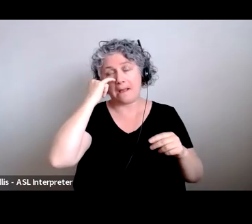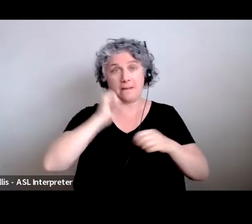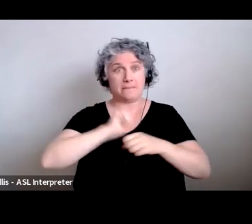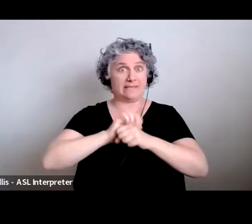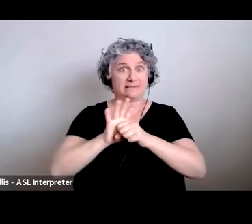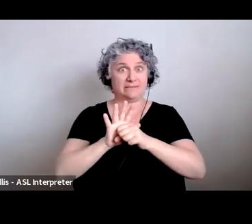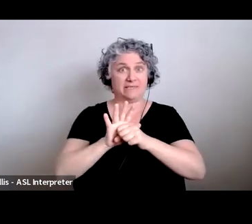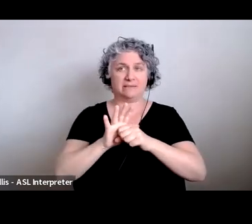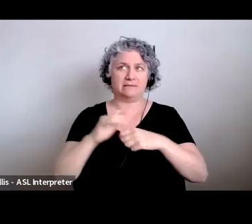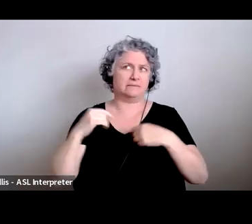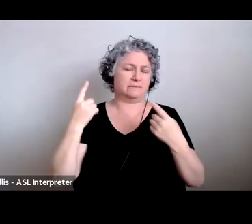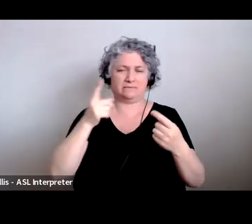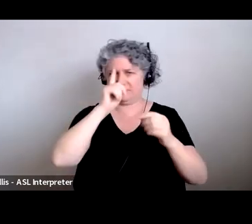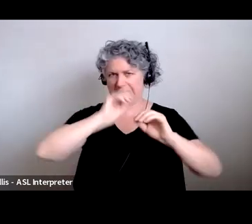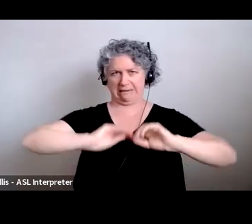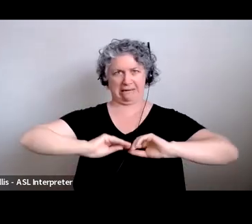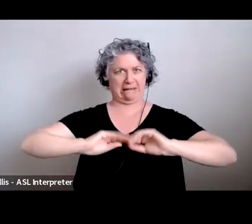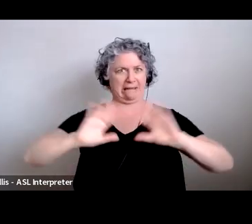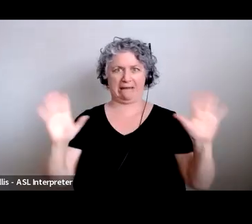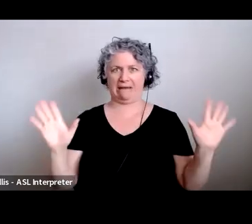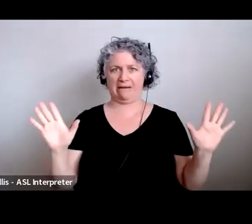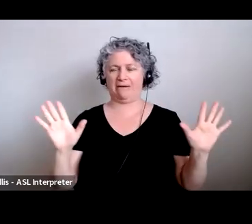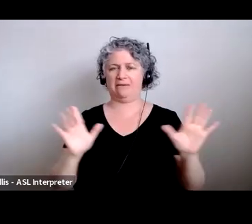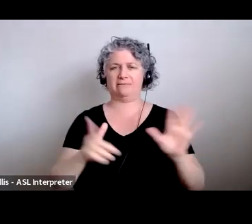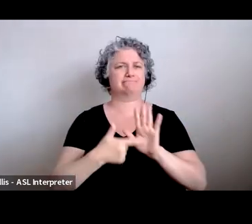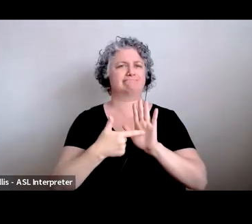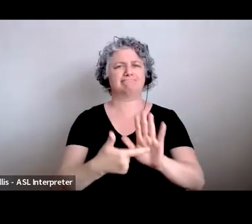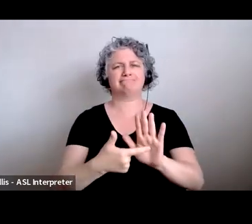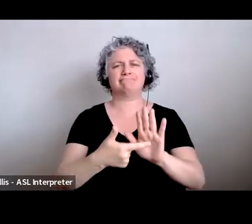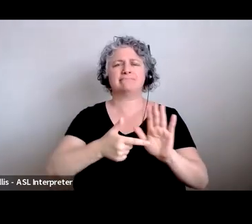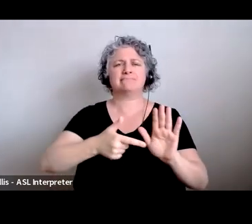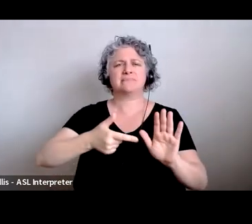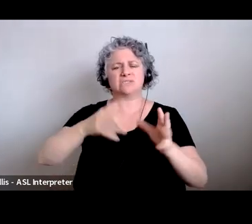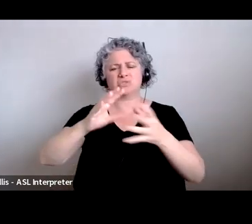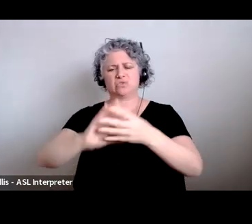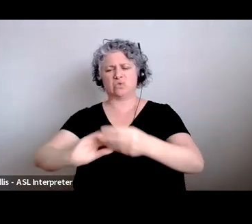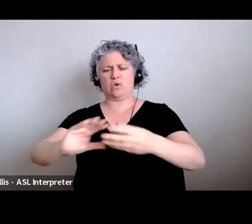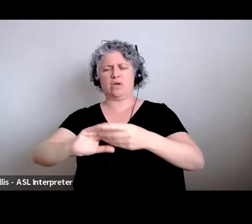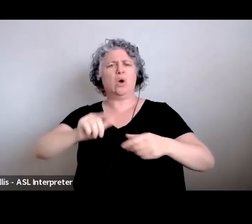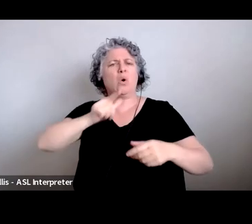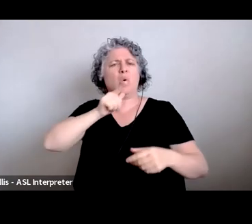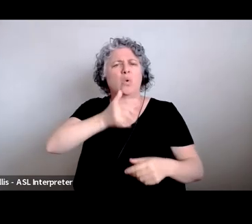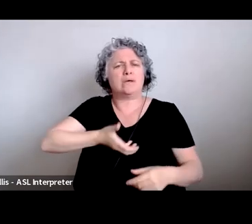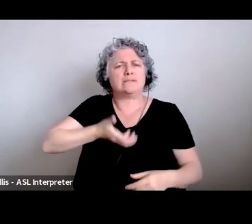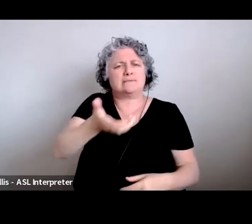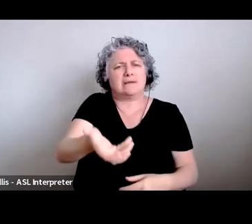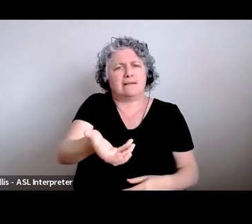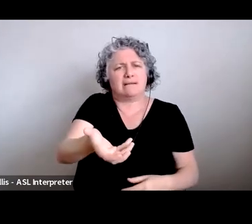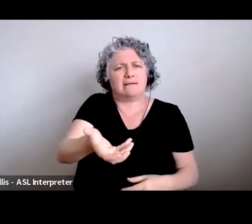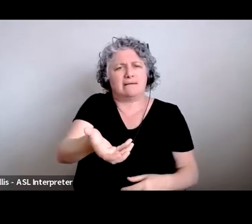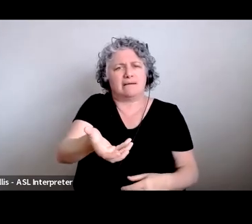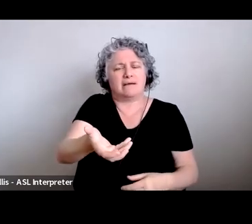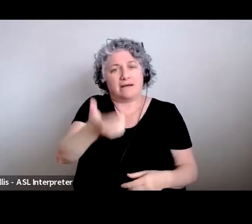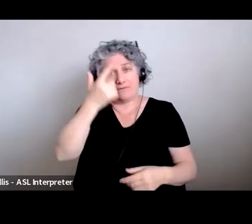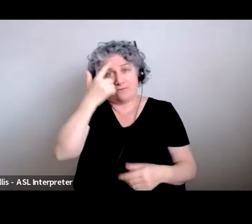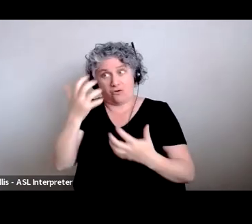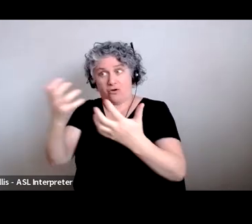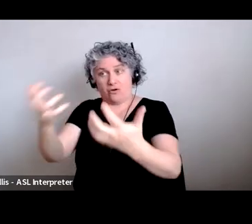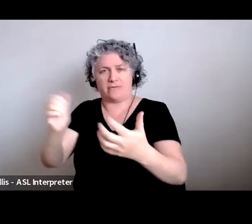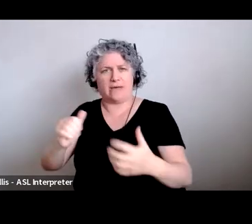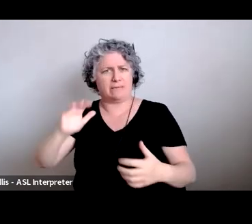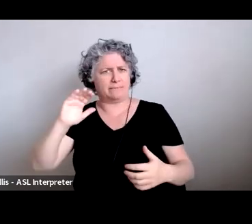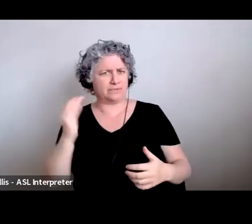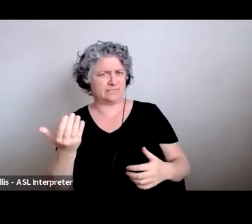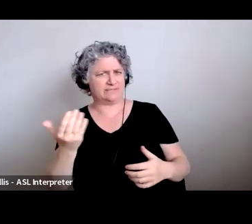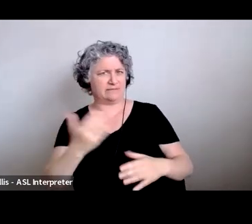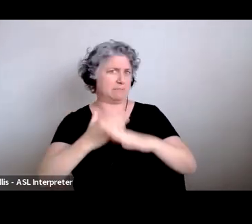pandemic is like, who is telling the story? Like, that's for a long time was a perceived risk for an audience. That was a perceived